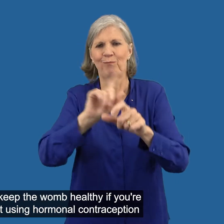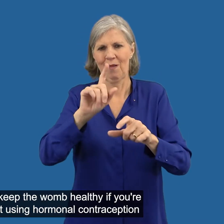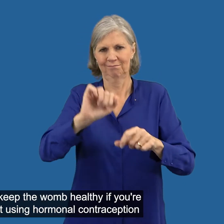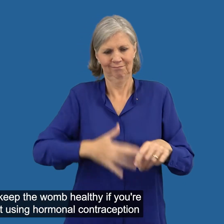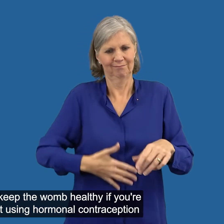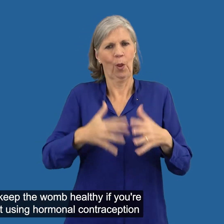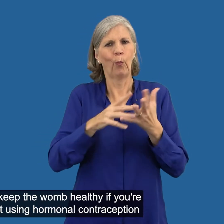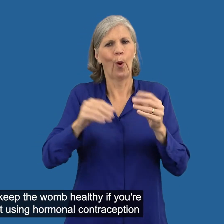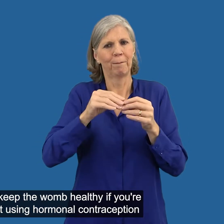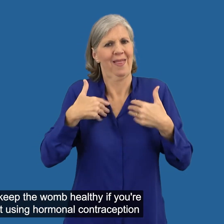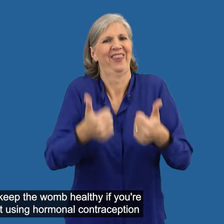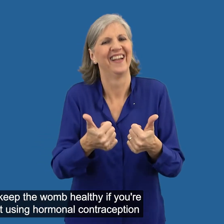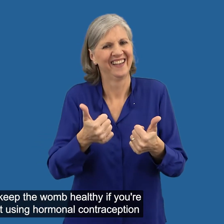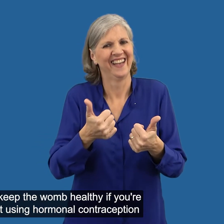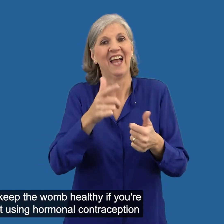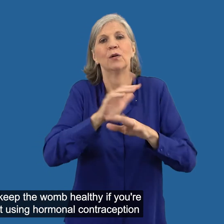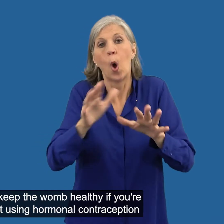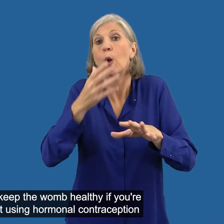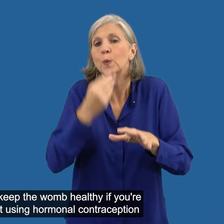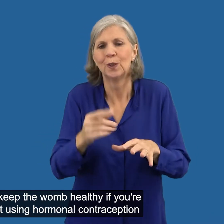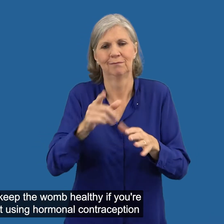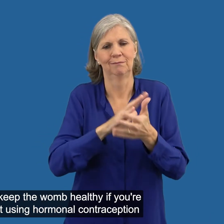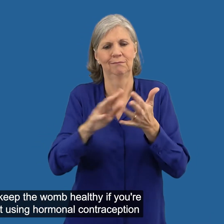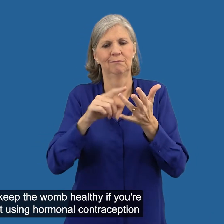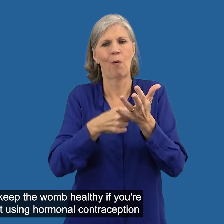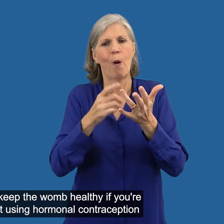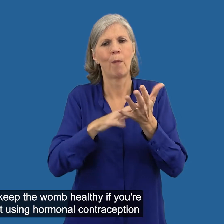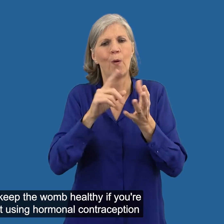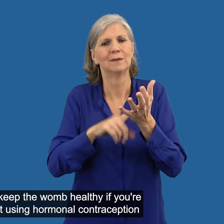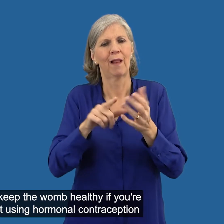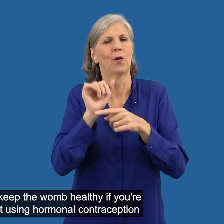to keep the womb healthy if you're not using hormonal contraception.